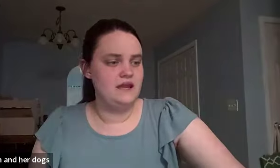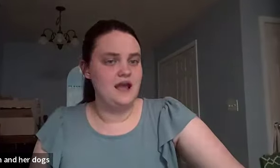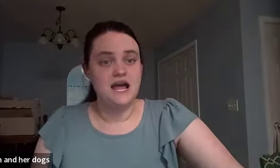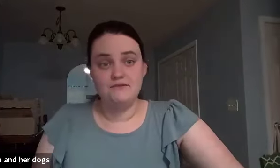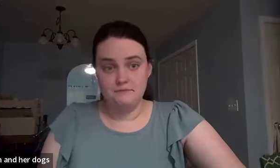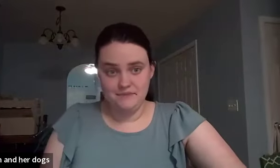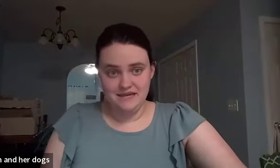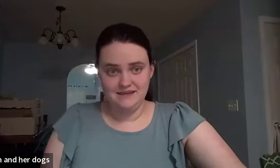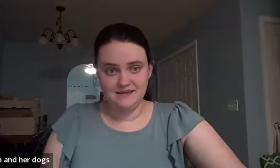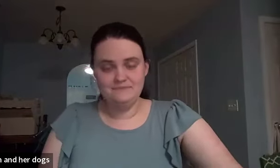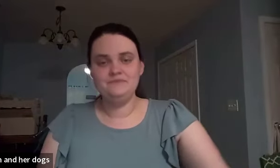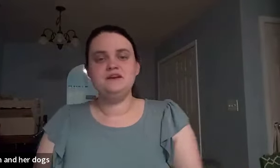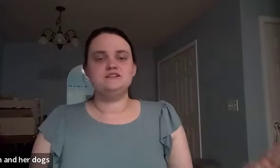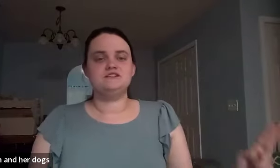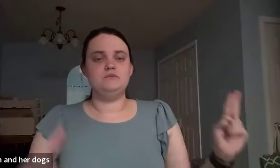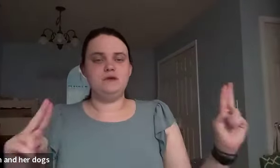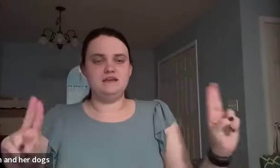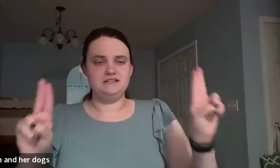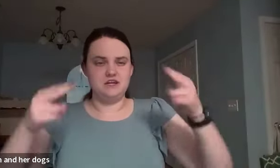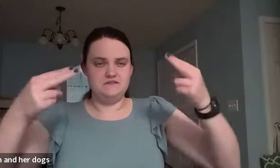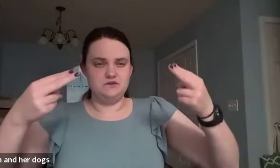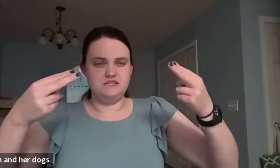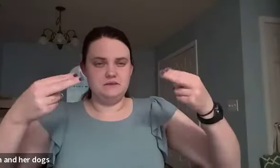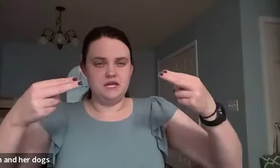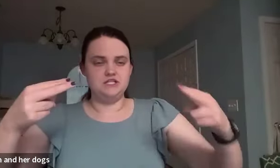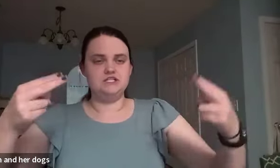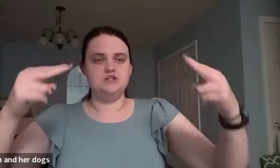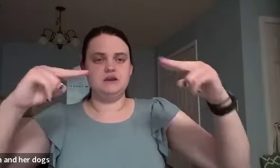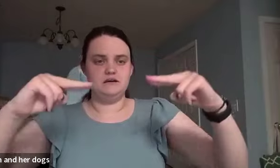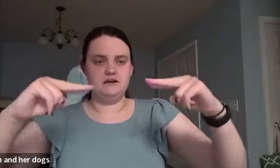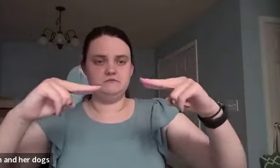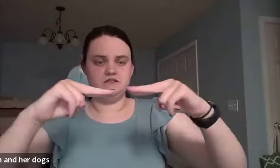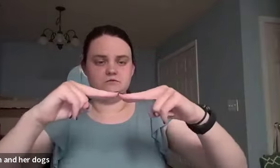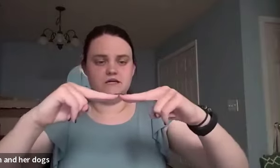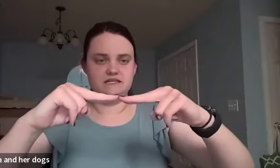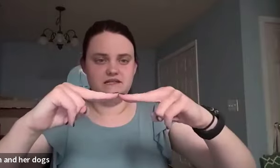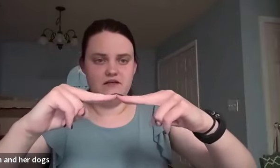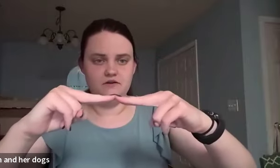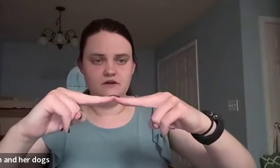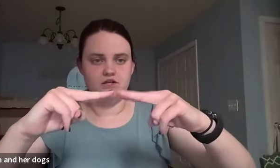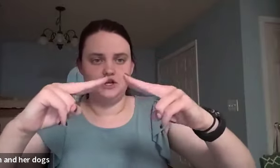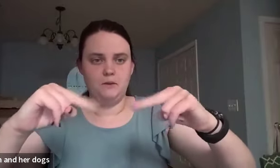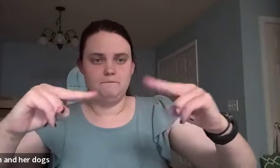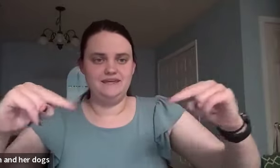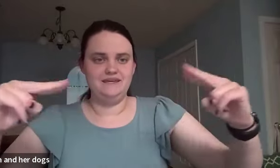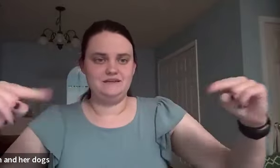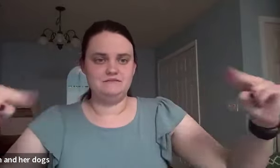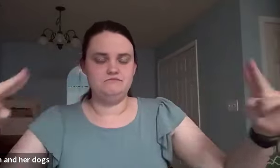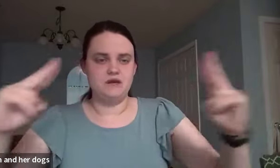Then we have bacon. So bacon is going to have those same H's. You're now going to have them this way together, and you're going to go bacon,